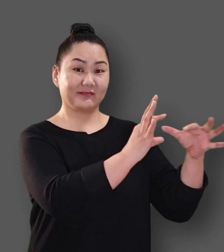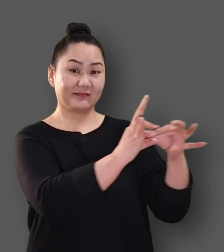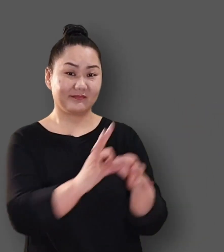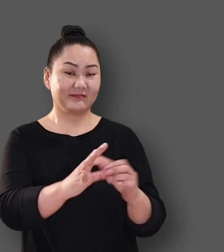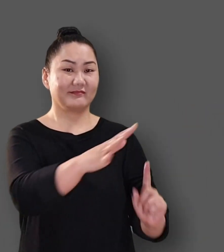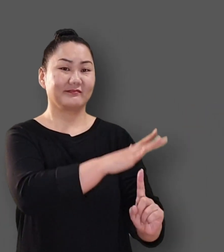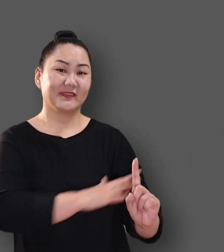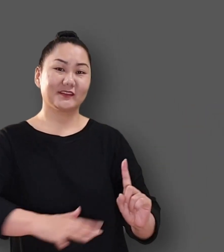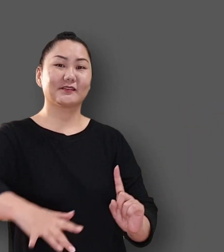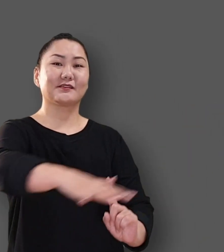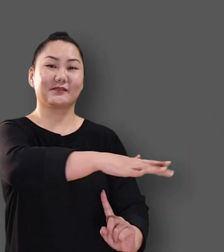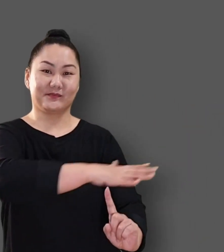Livelihoods.